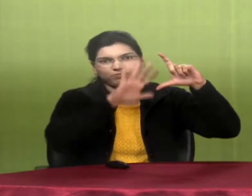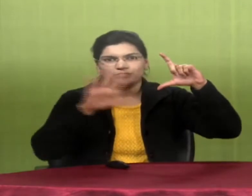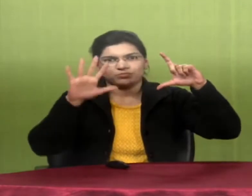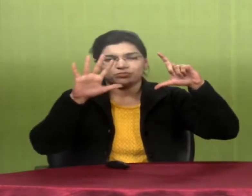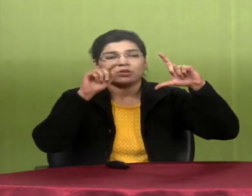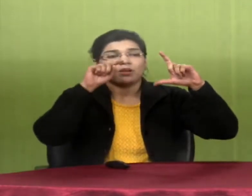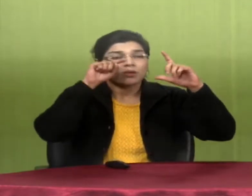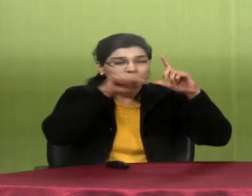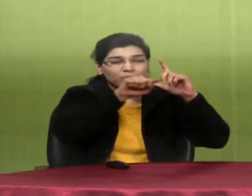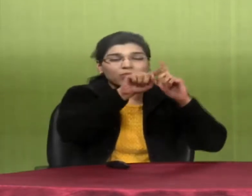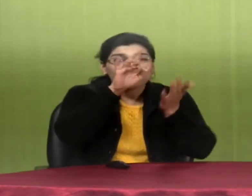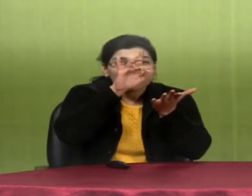1874.